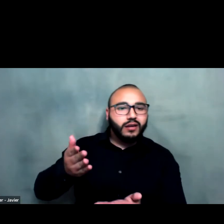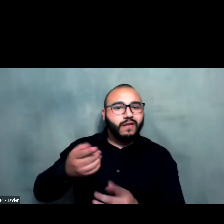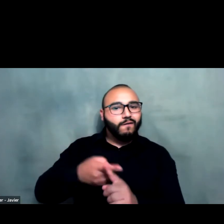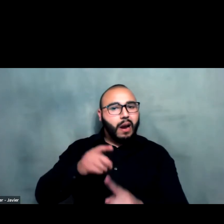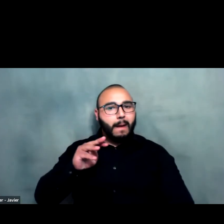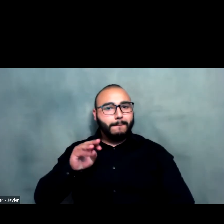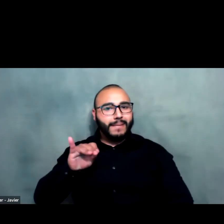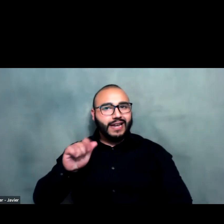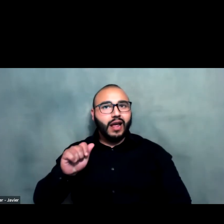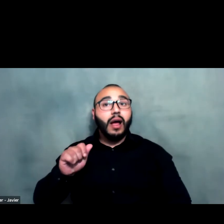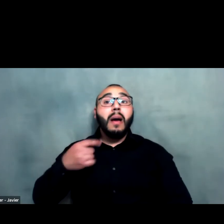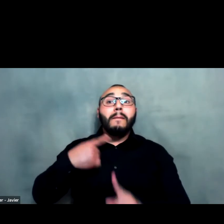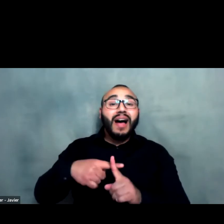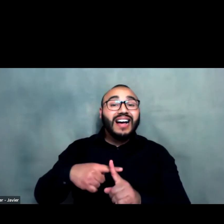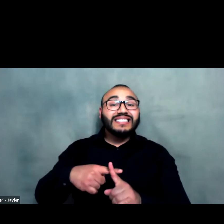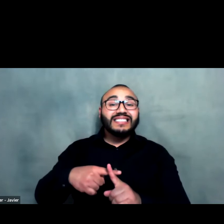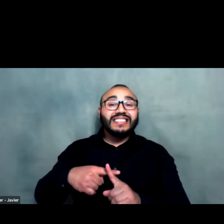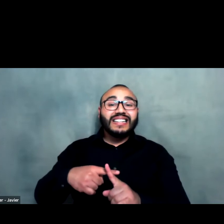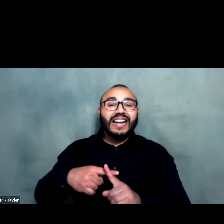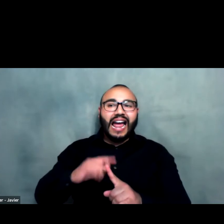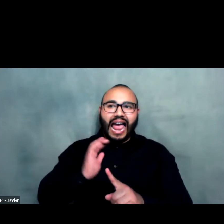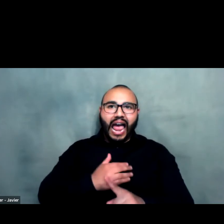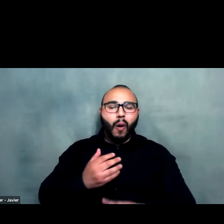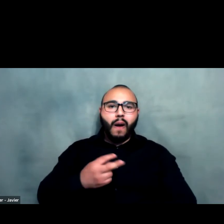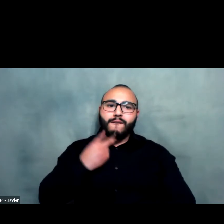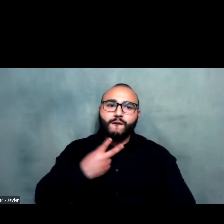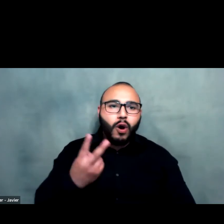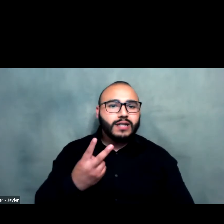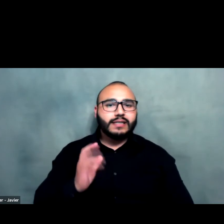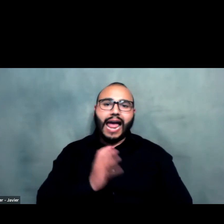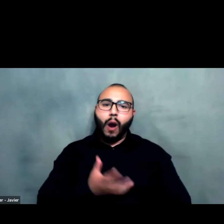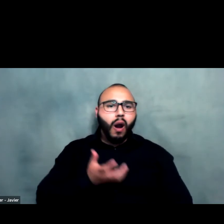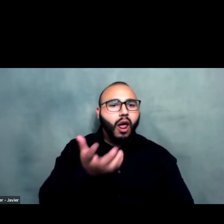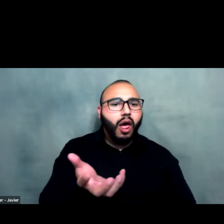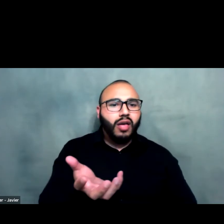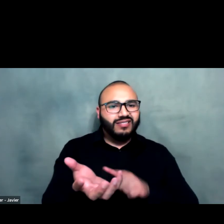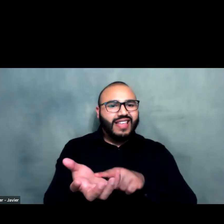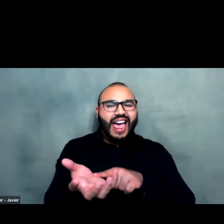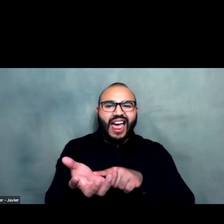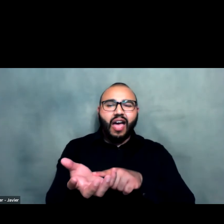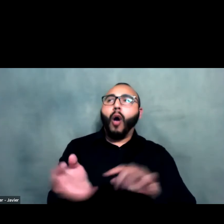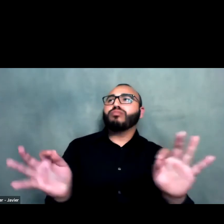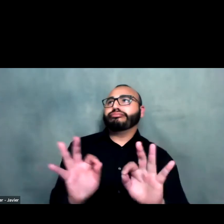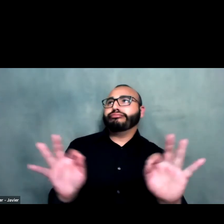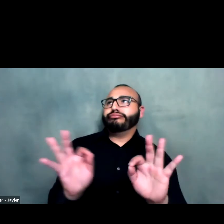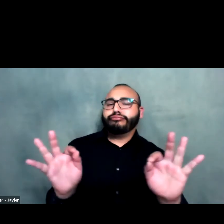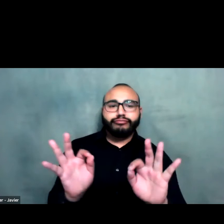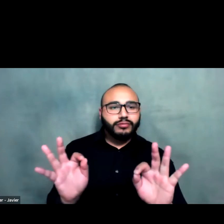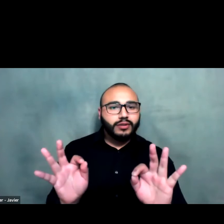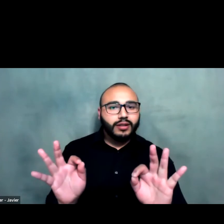be minimized. We should not minimize our voices to fit any box that society wants to put Asians